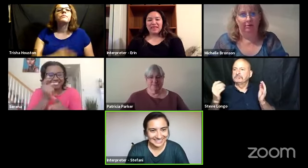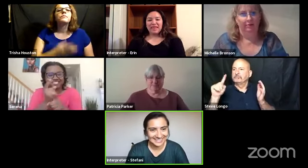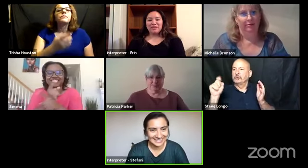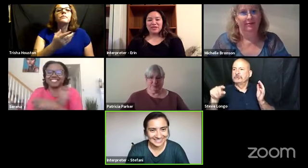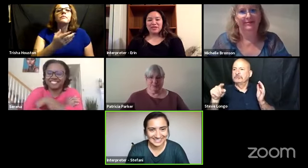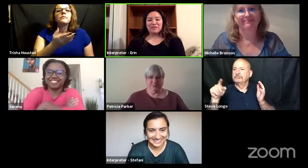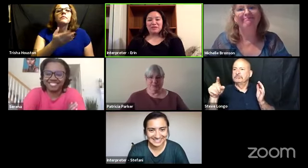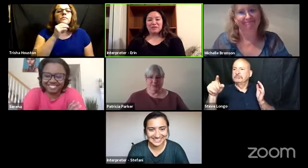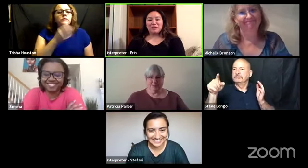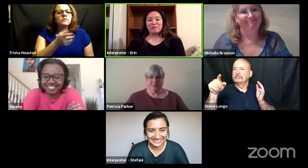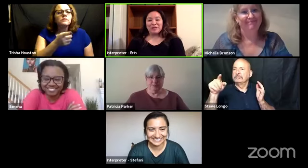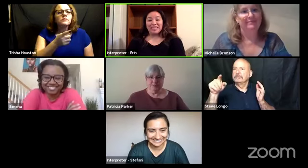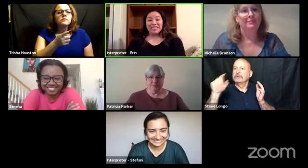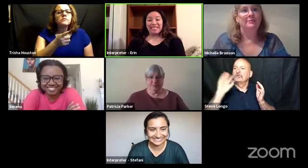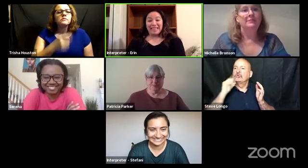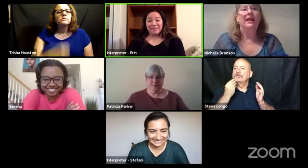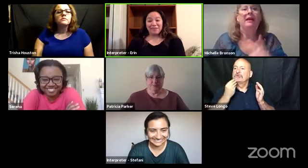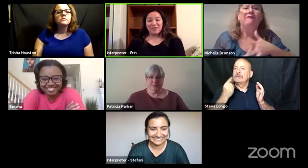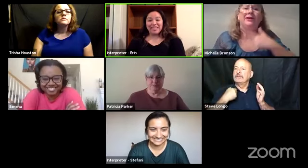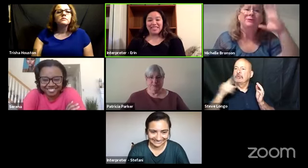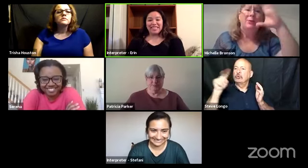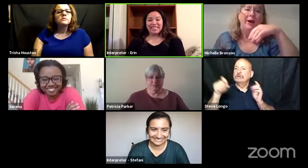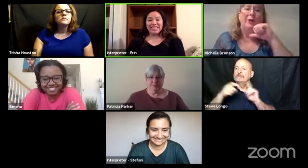And Michelle saying it feels really weird not to see everyone.